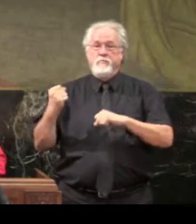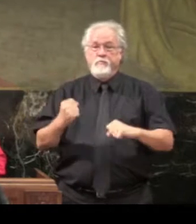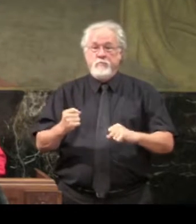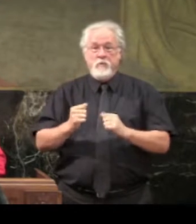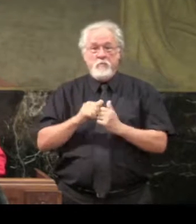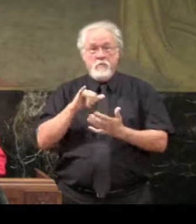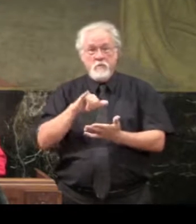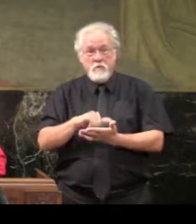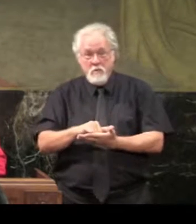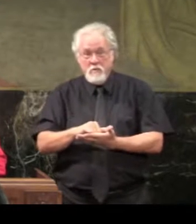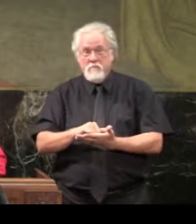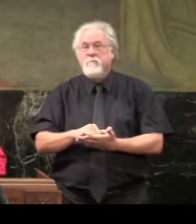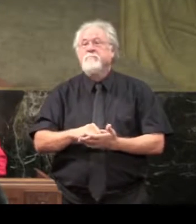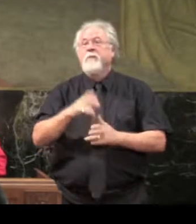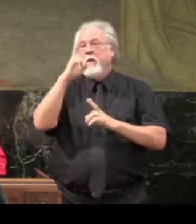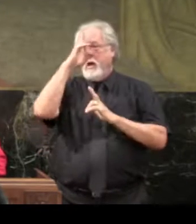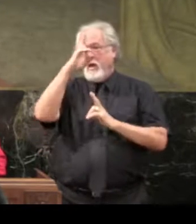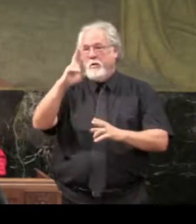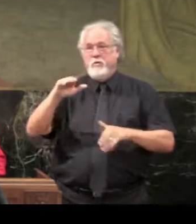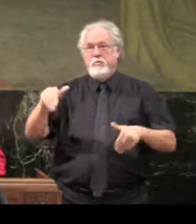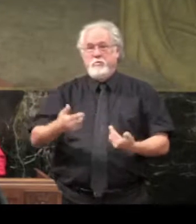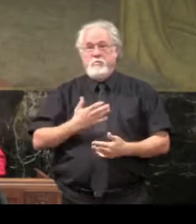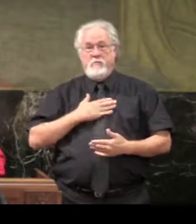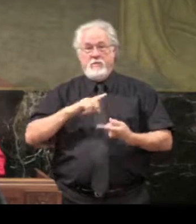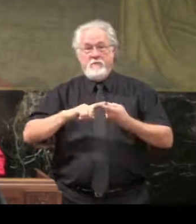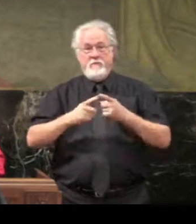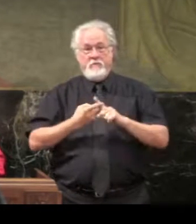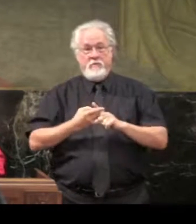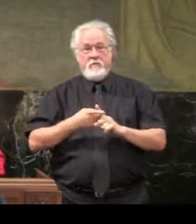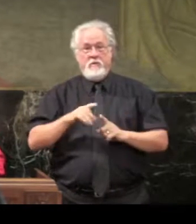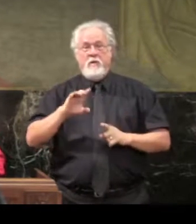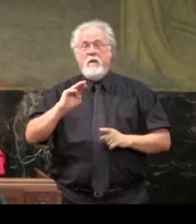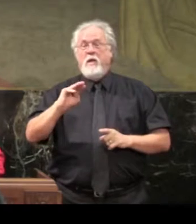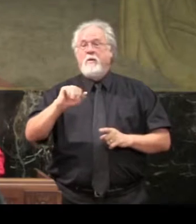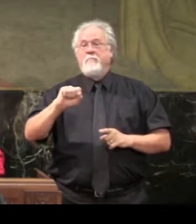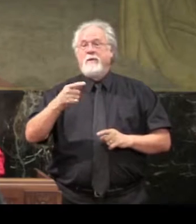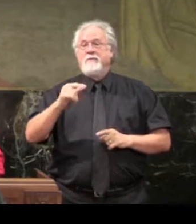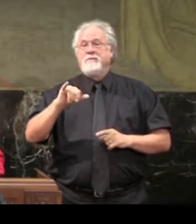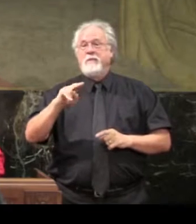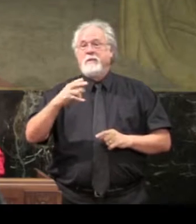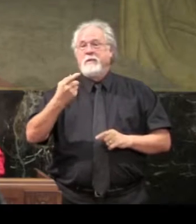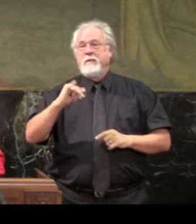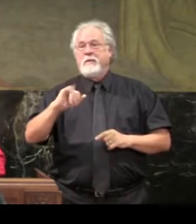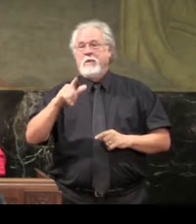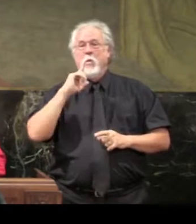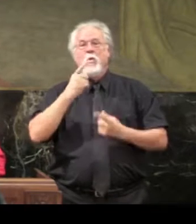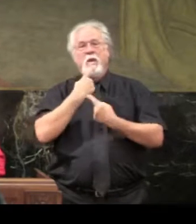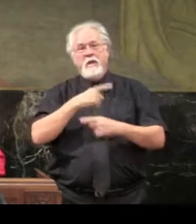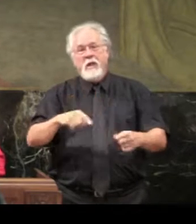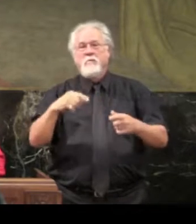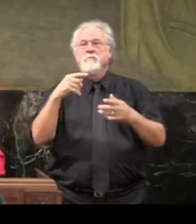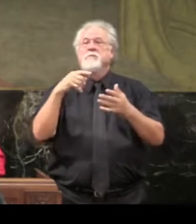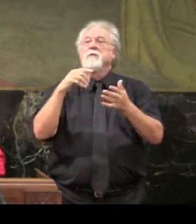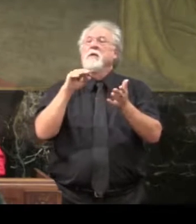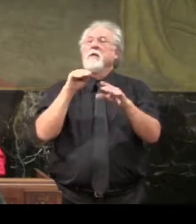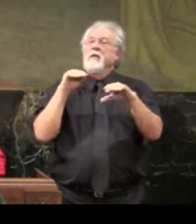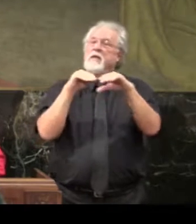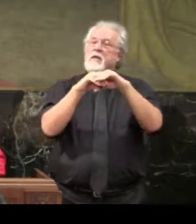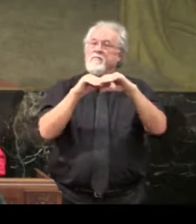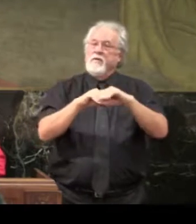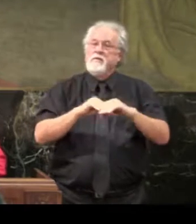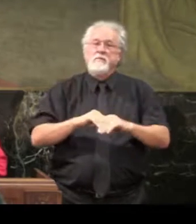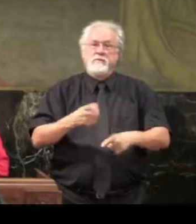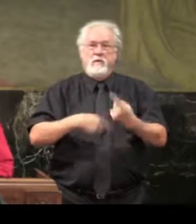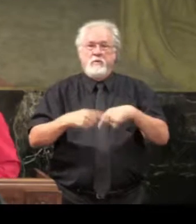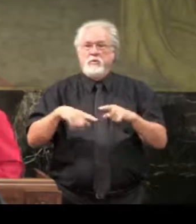With that, I am honored to introduce my friend, Chris Massengill, who will announce a series of investments coming to